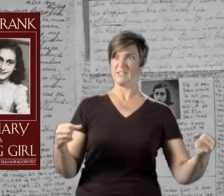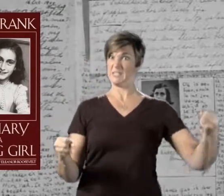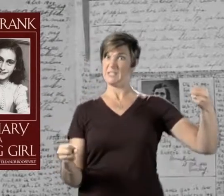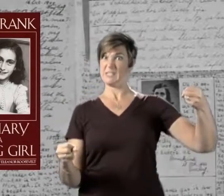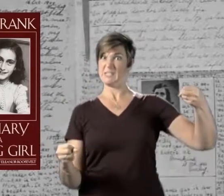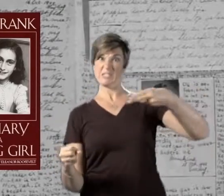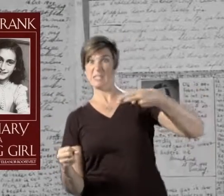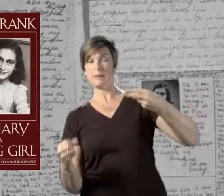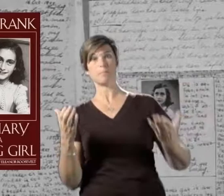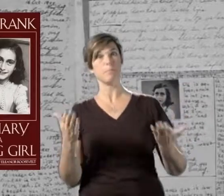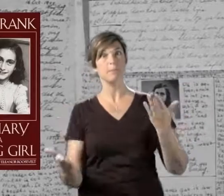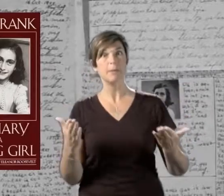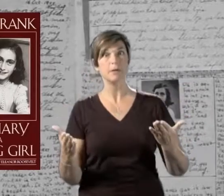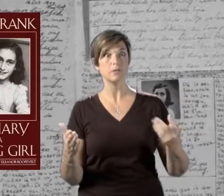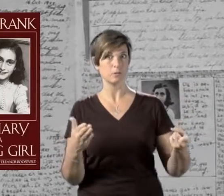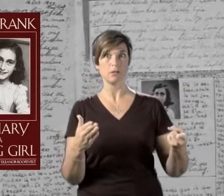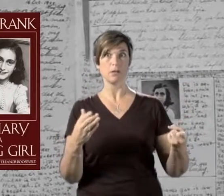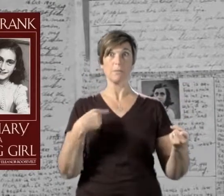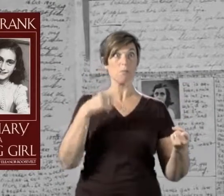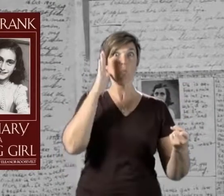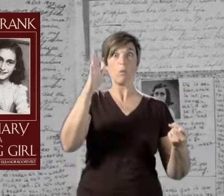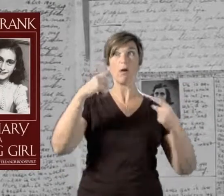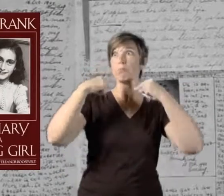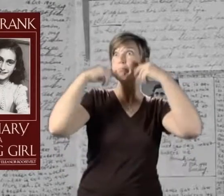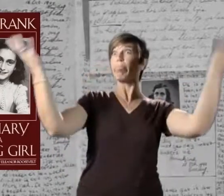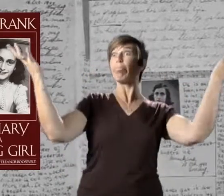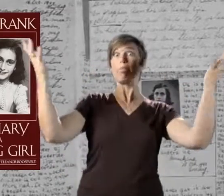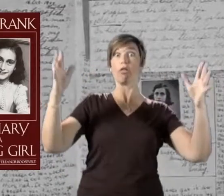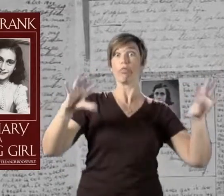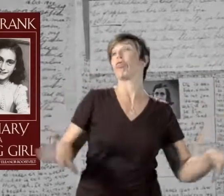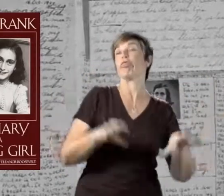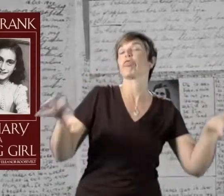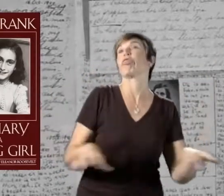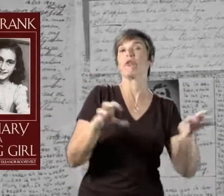Sometimes I fear that it will, and sometimes I long for it to be.